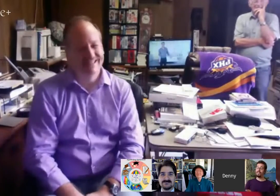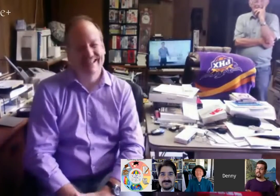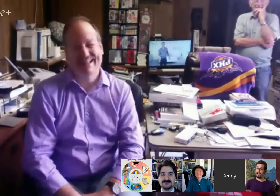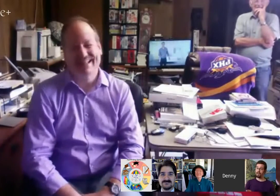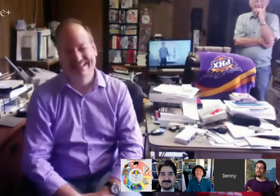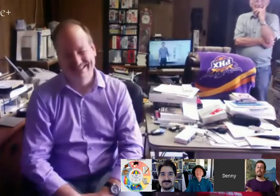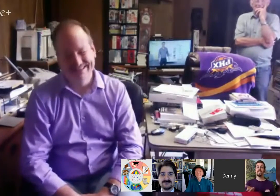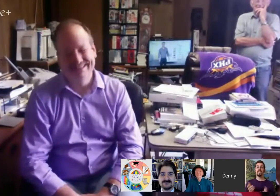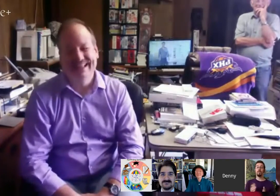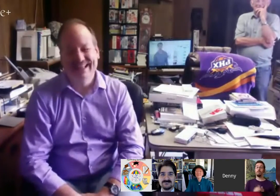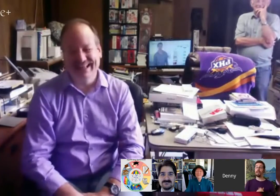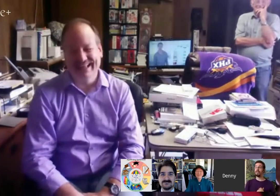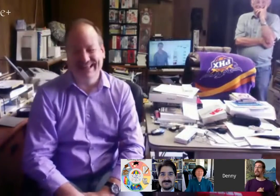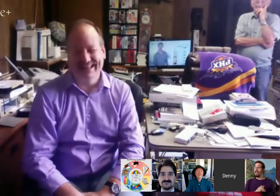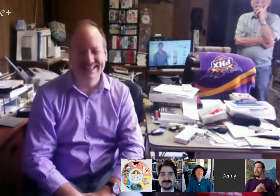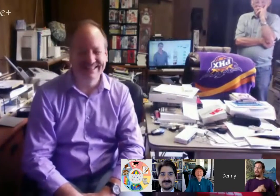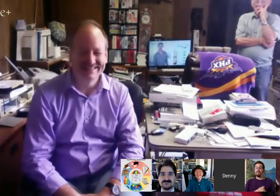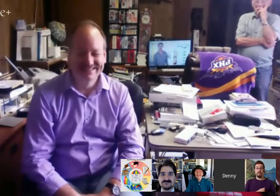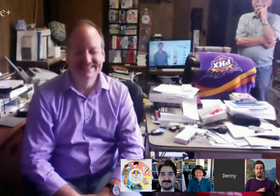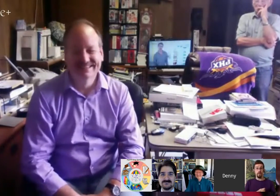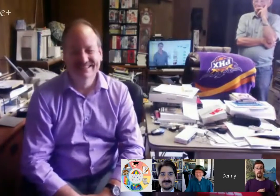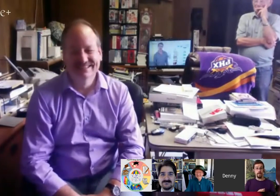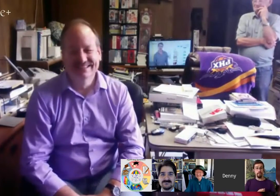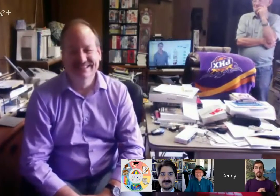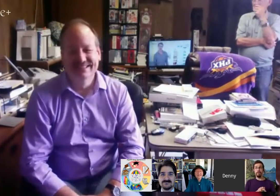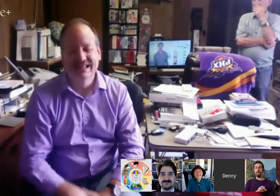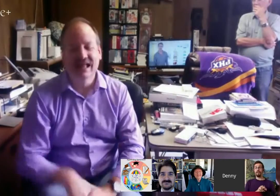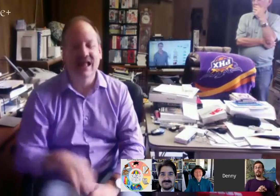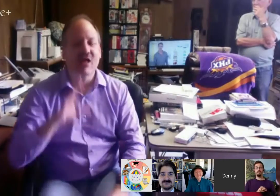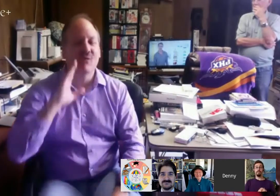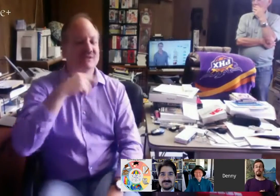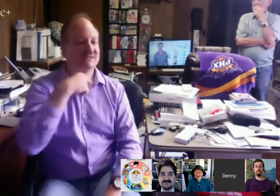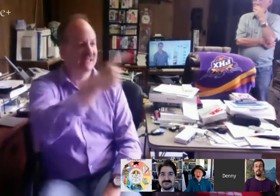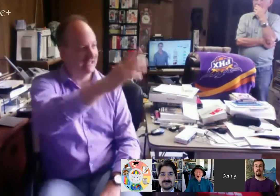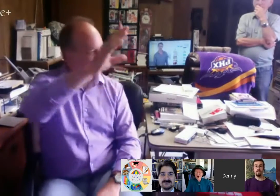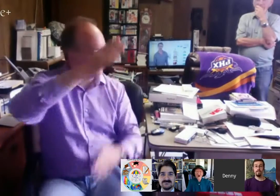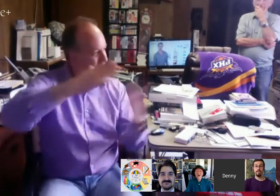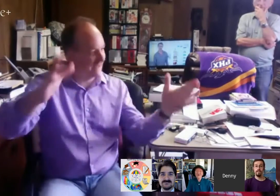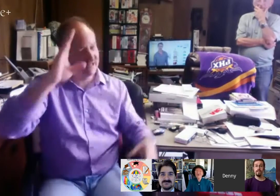to settle in the U.S., and the two of them got married.